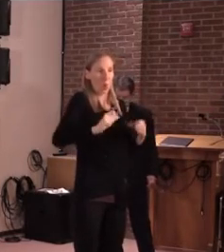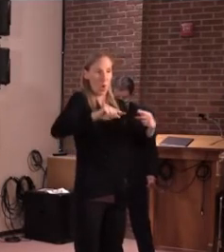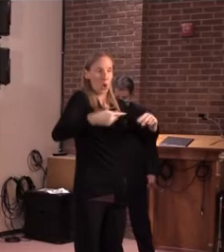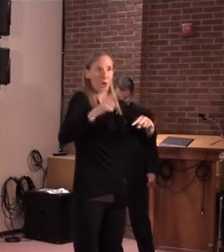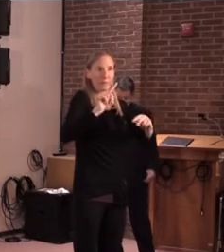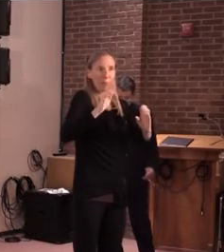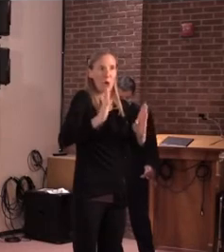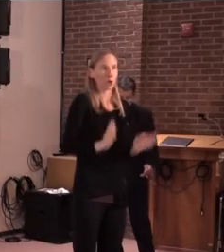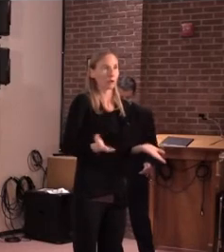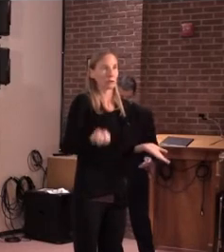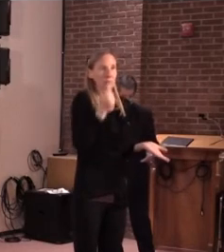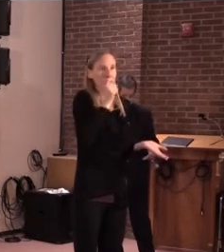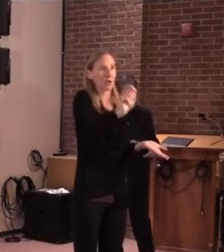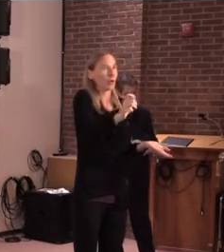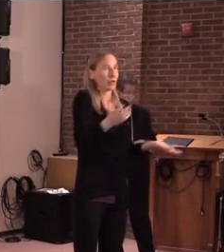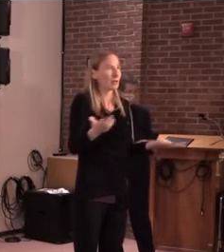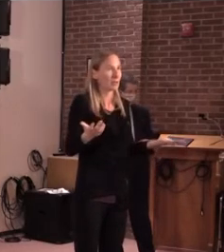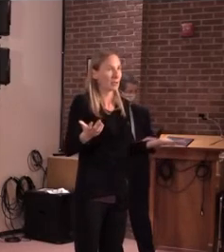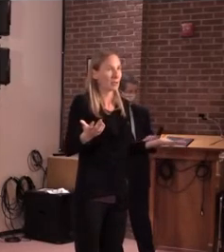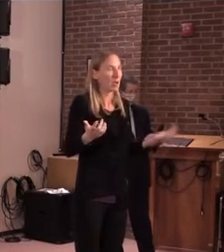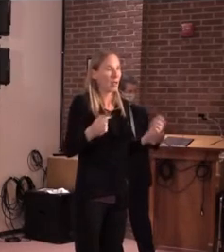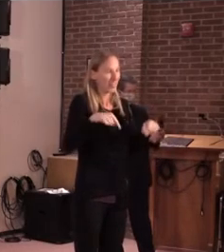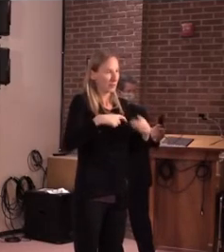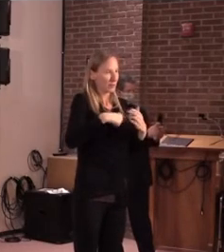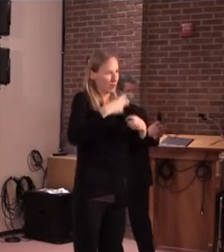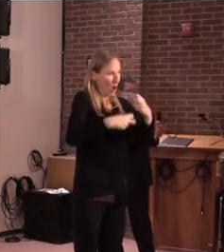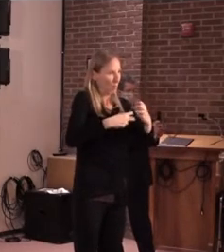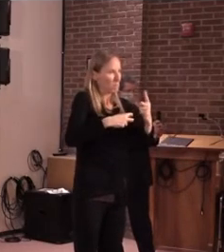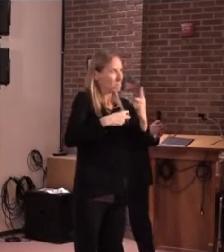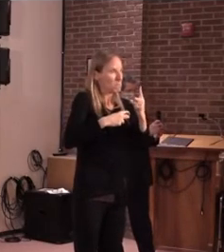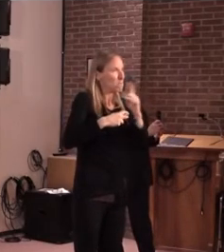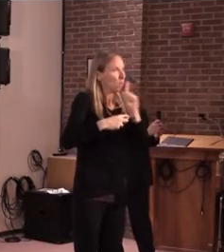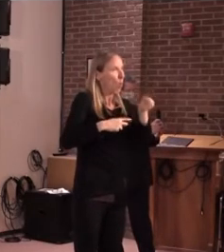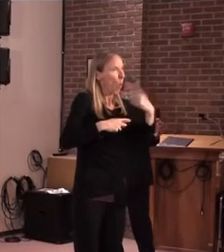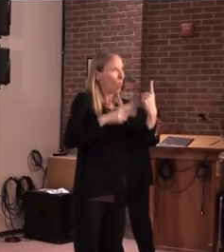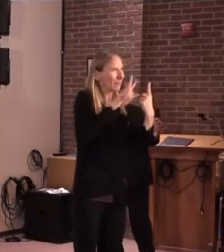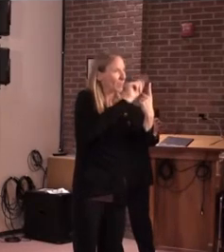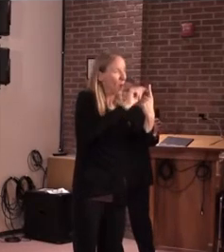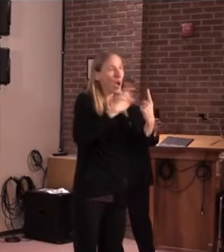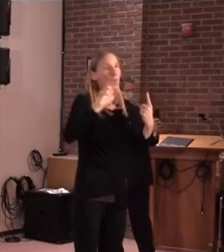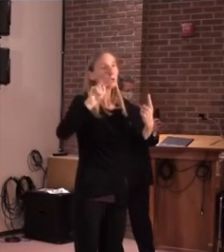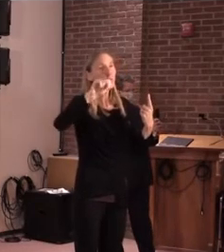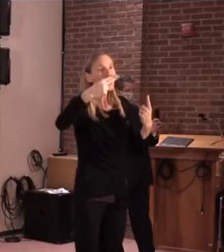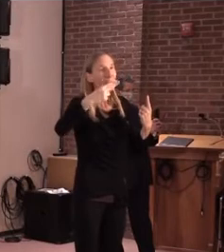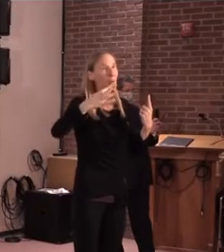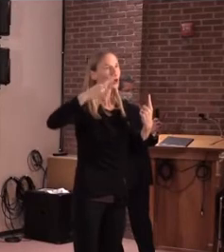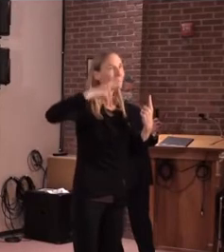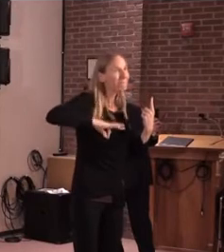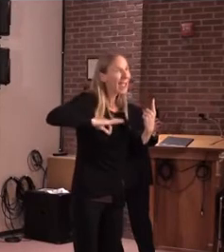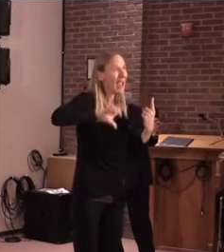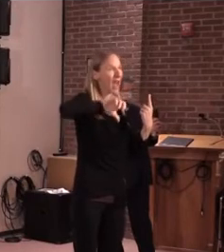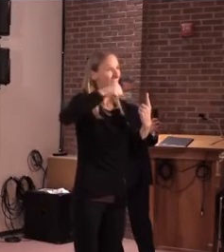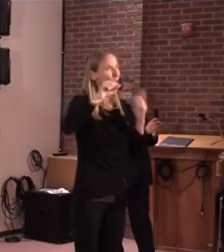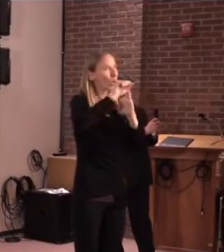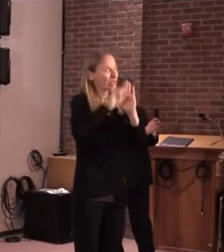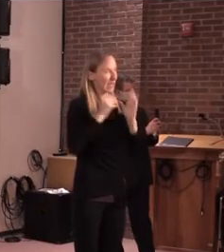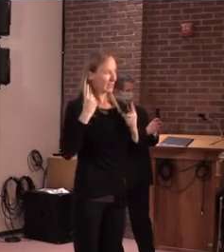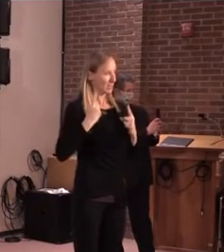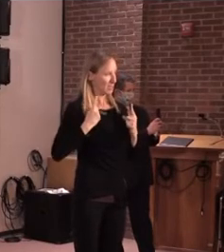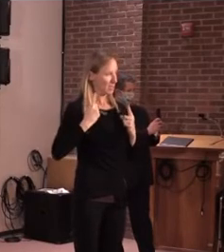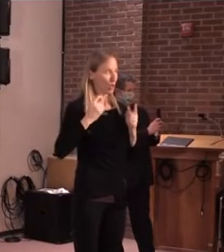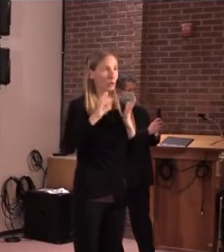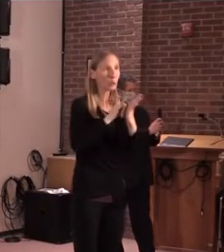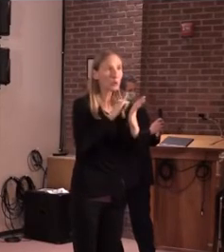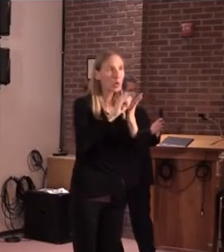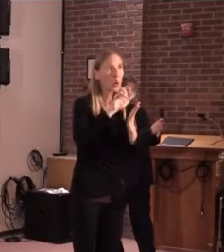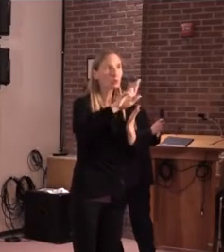Vermonters. But this isn't just Vermont. As you mentioned, it's Maine, it's New Hampshire as well. Even New